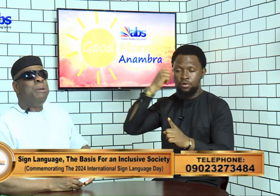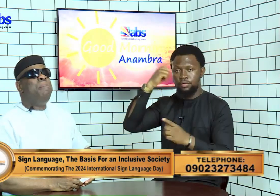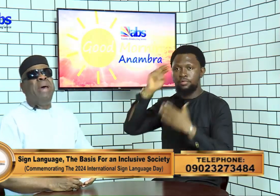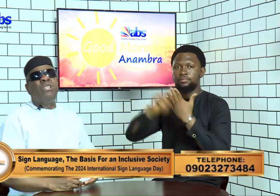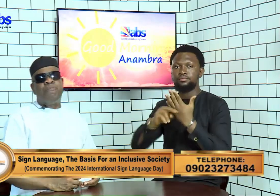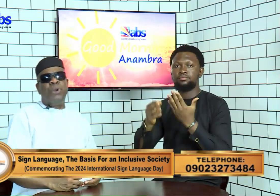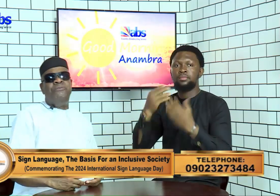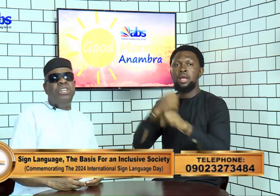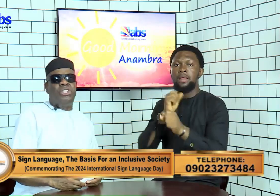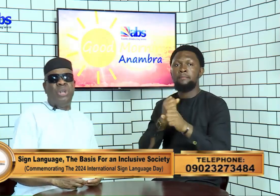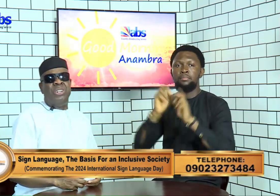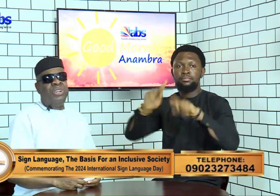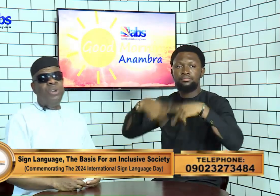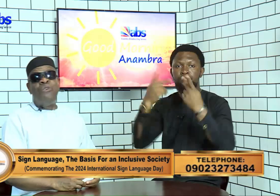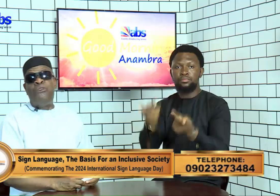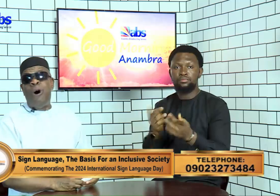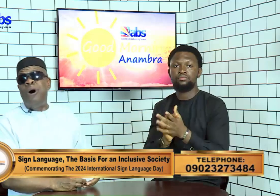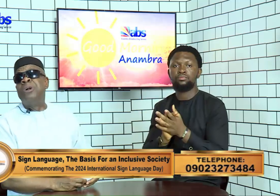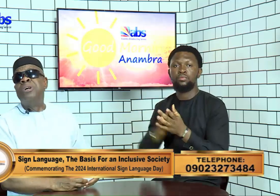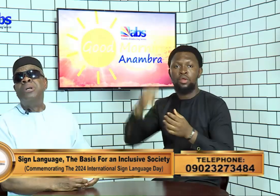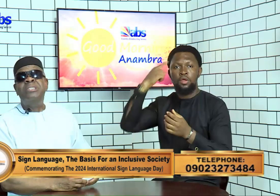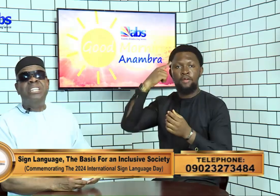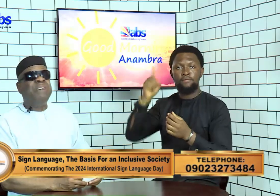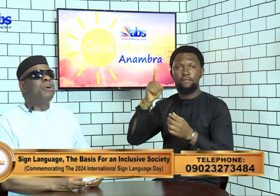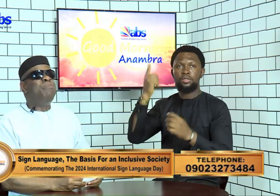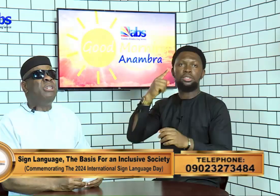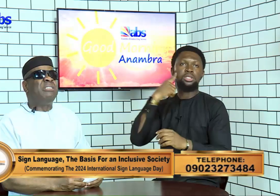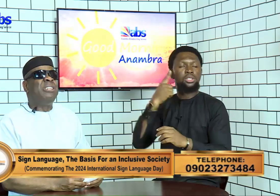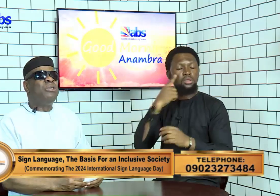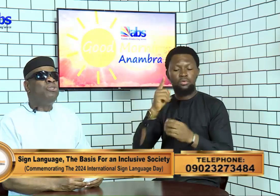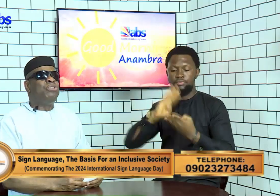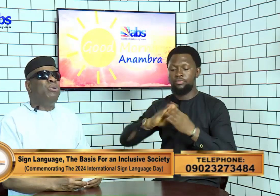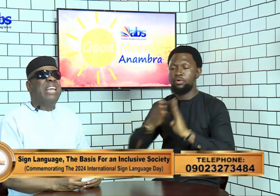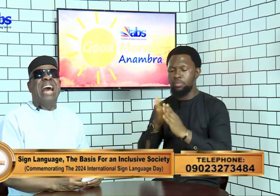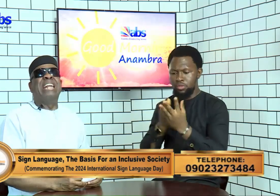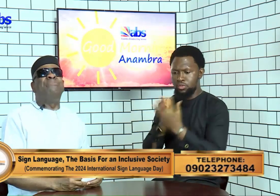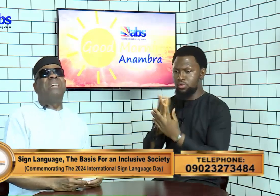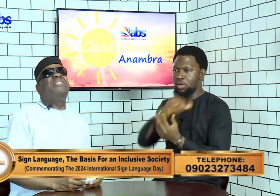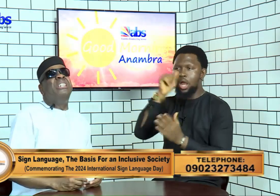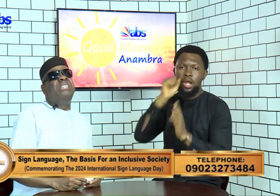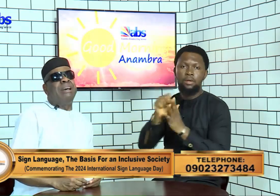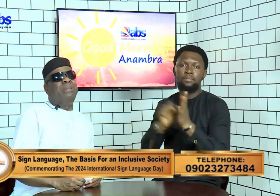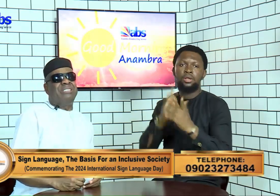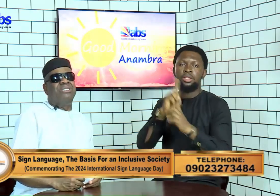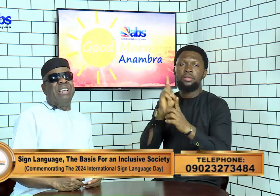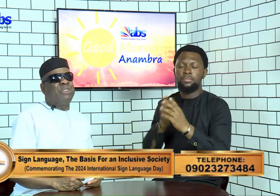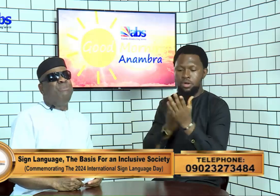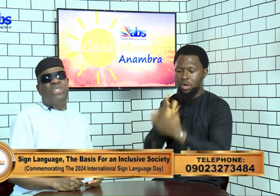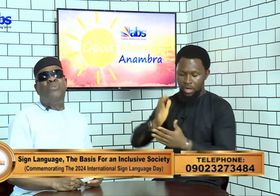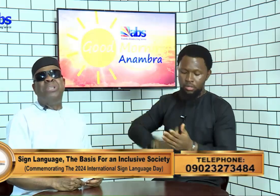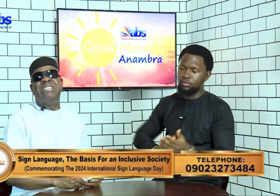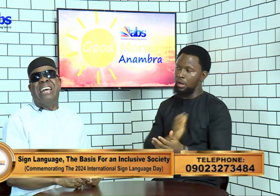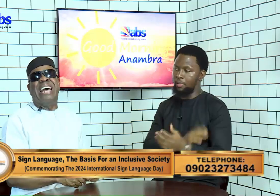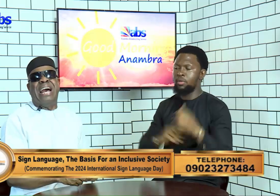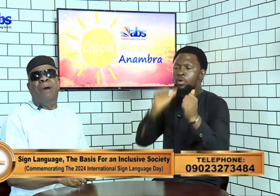government makes provision for the deaf community through the Anambra State Disability Rights